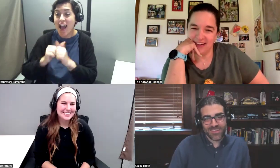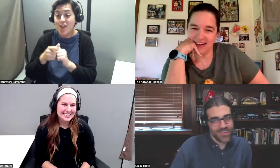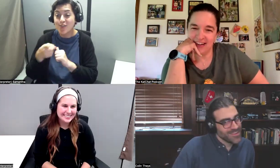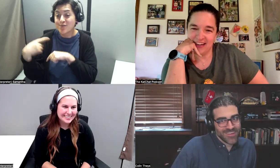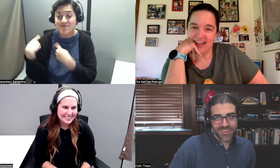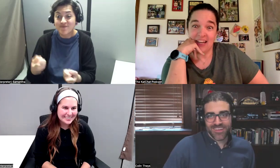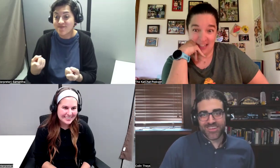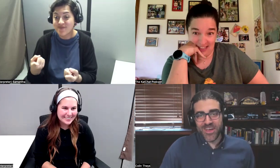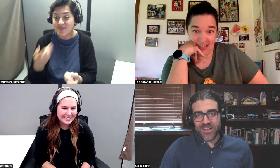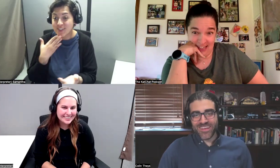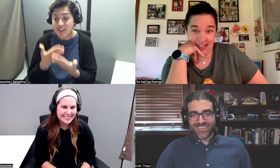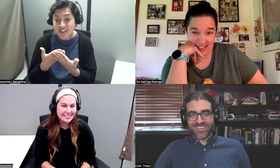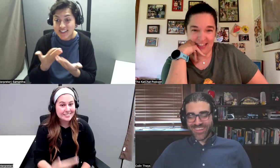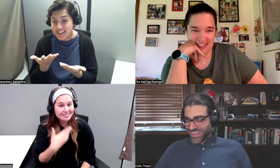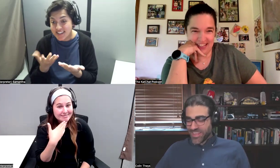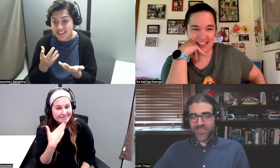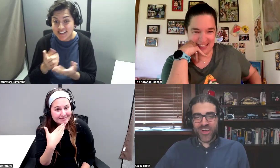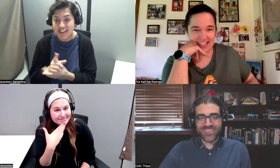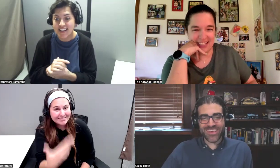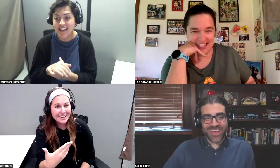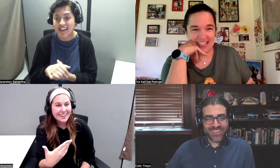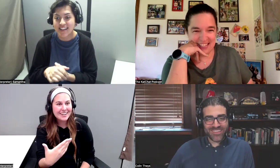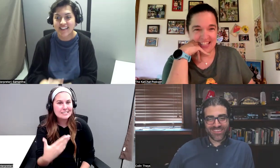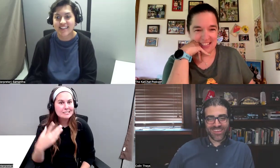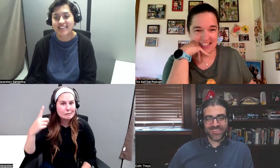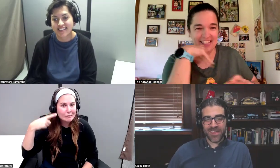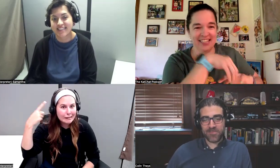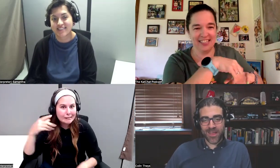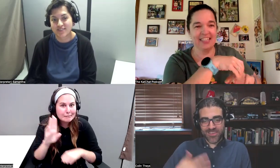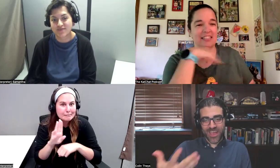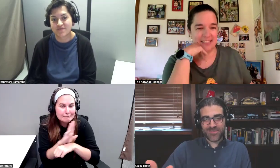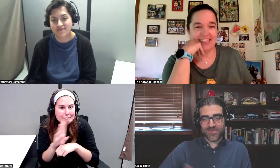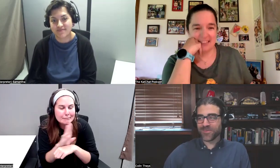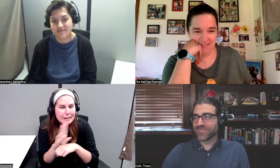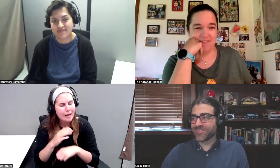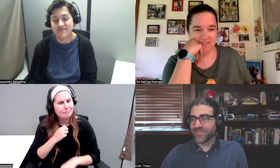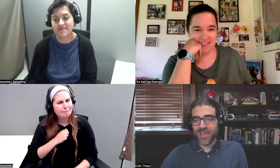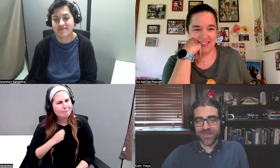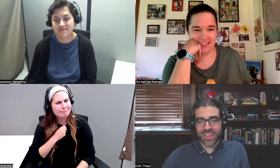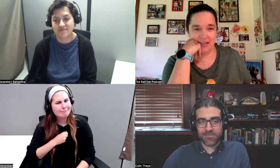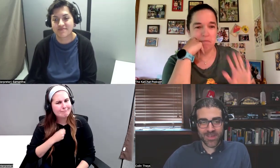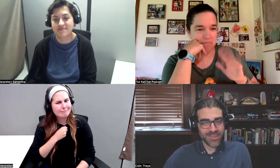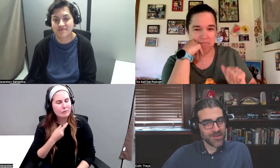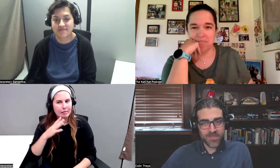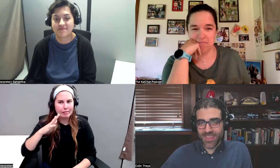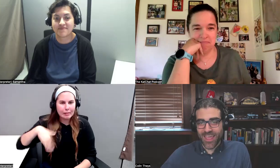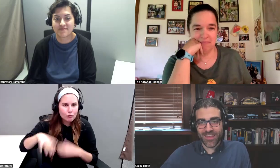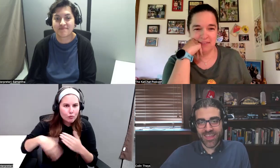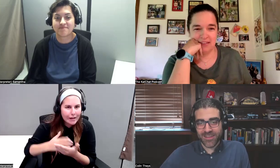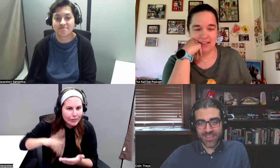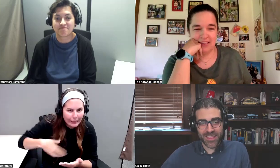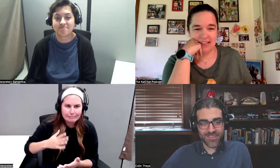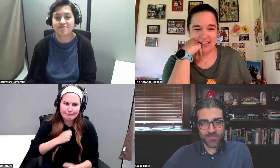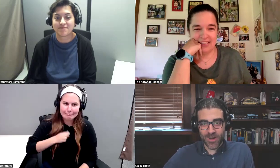been? Good. Just a little crazy as I apologize for coming late, but